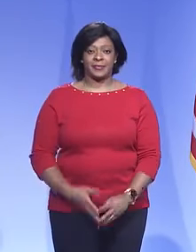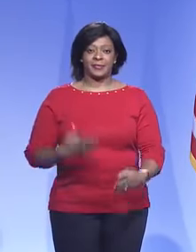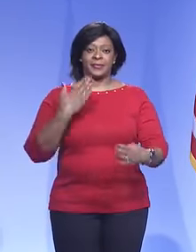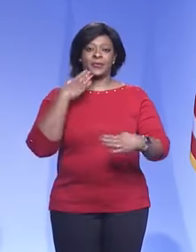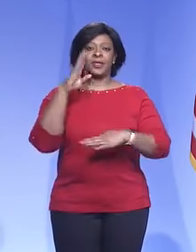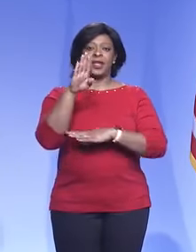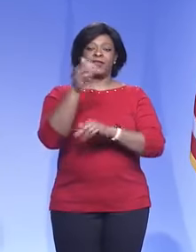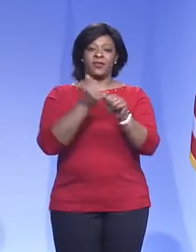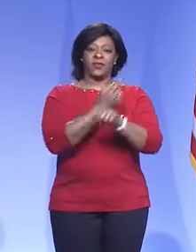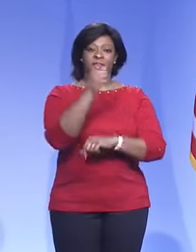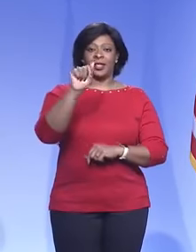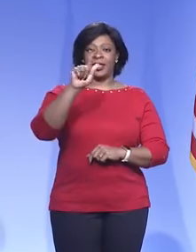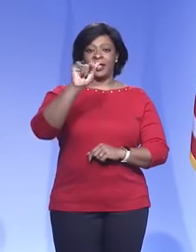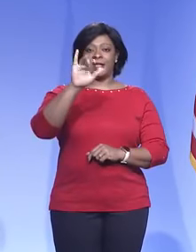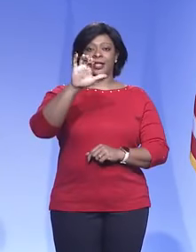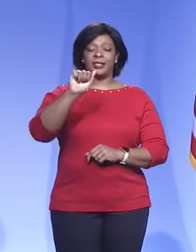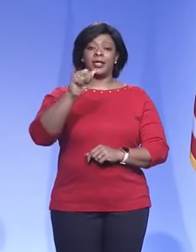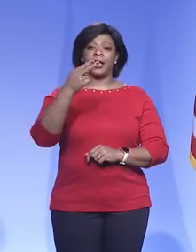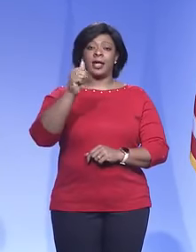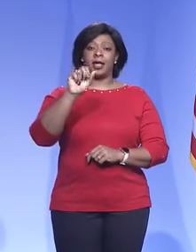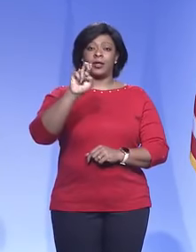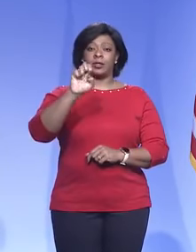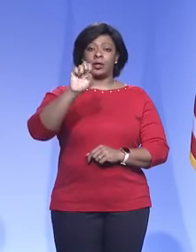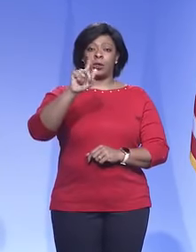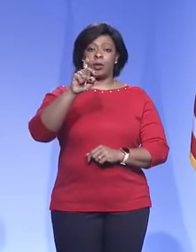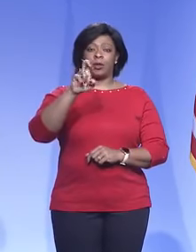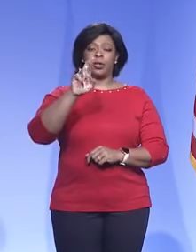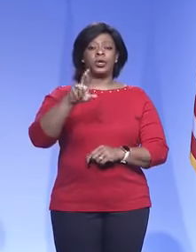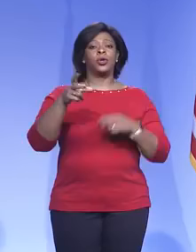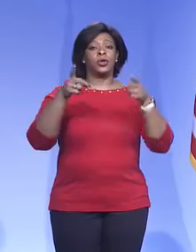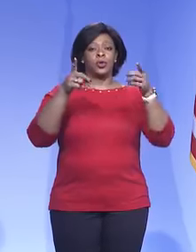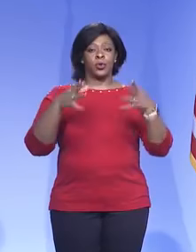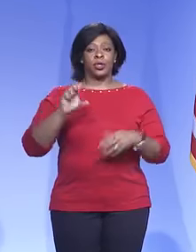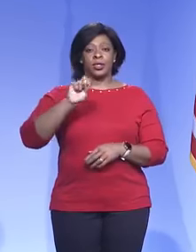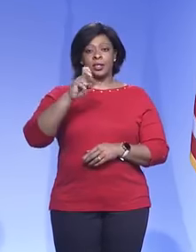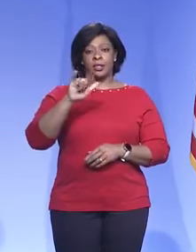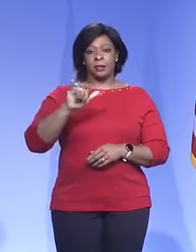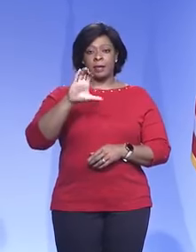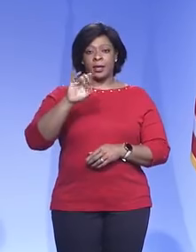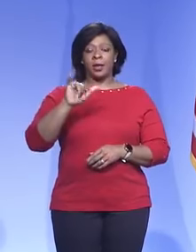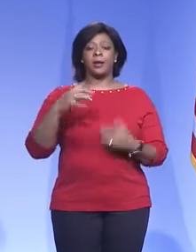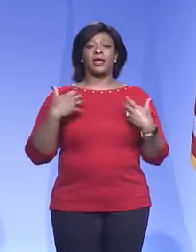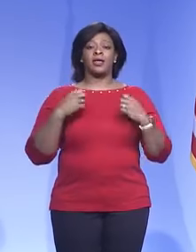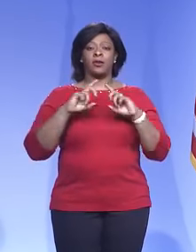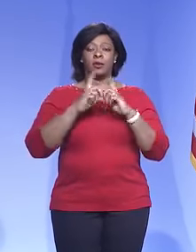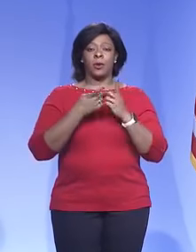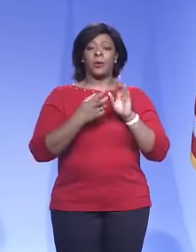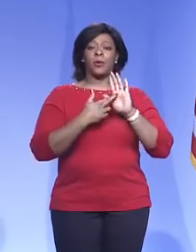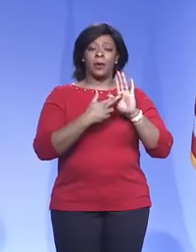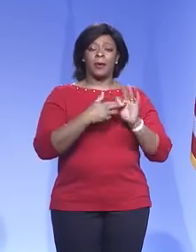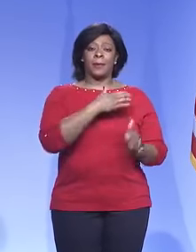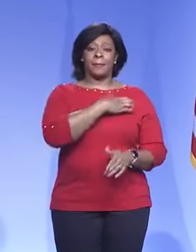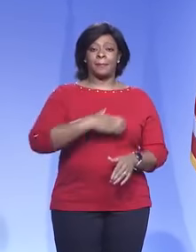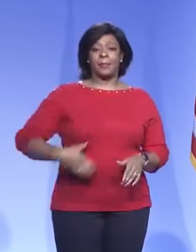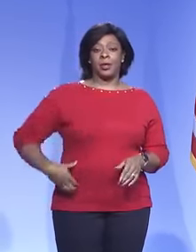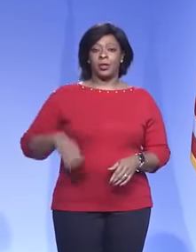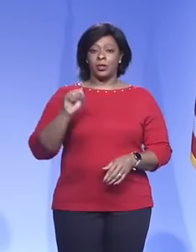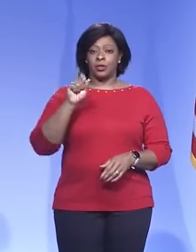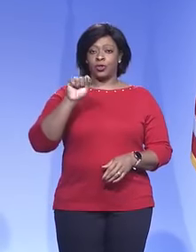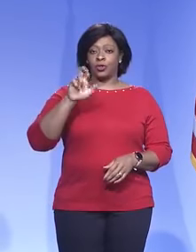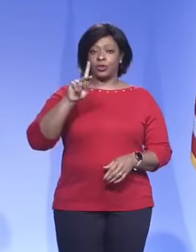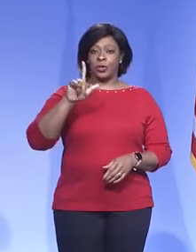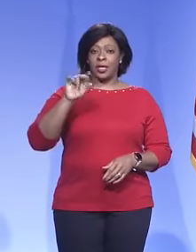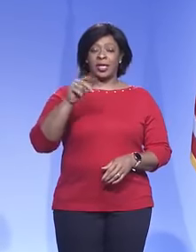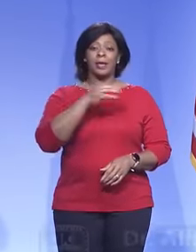Good afternoon, everyone. Alisa Haushalter, Director of the Shelby County Health Department. And on behalf of Mayor Strickland and Mayor Harris, I want